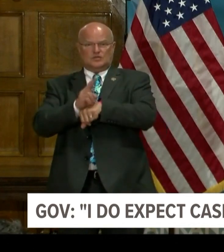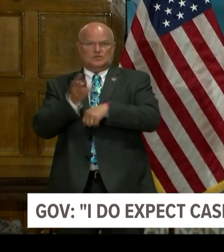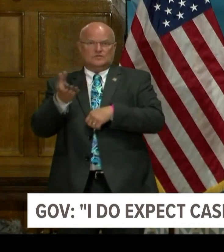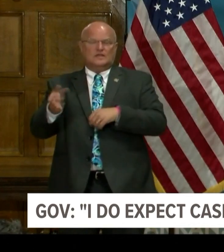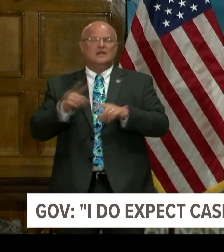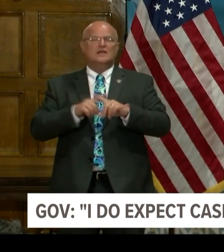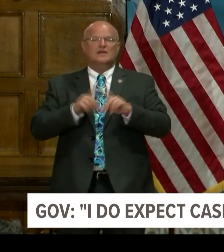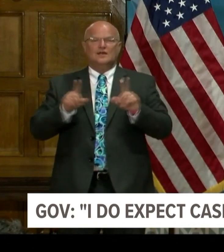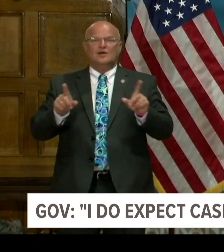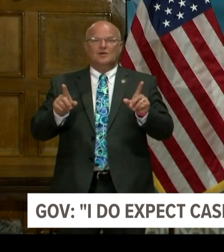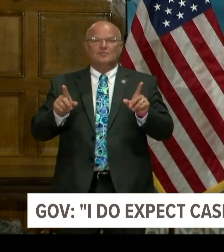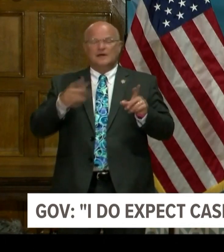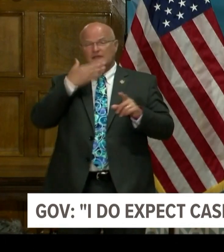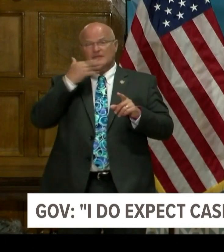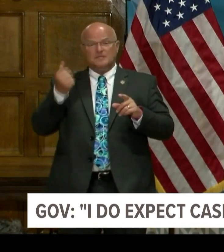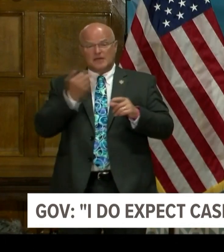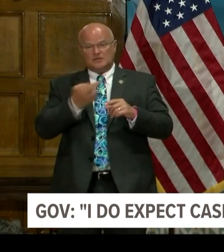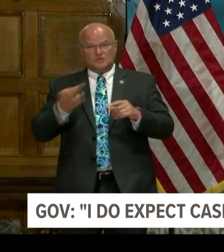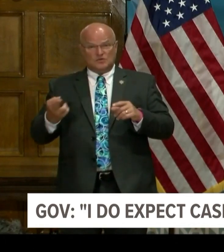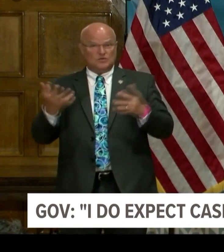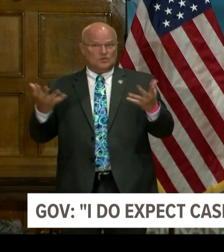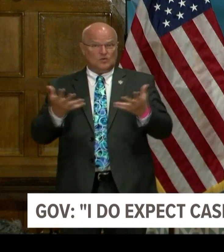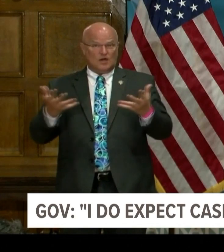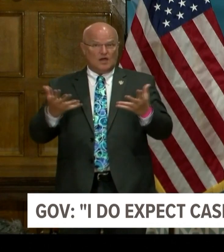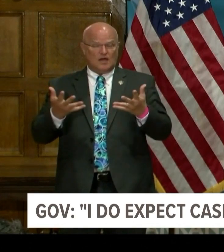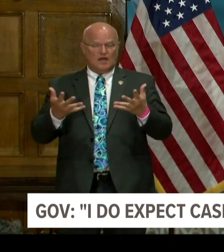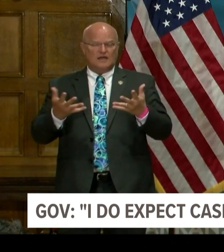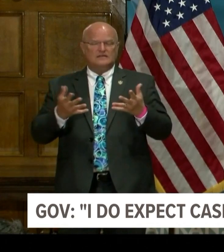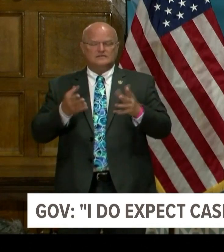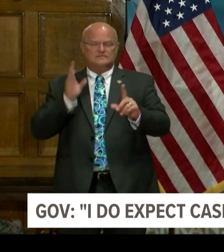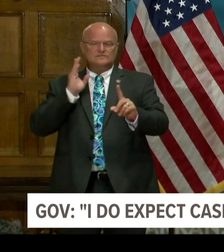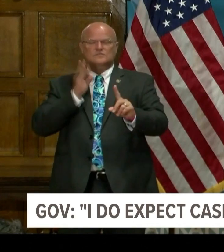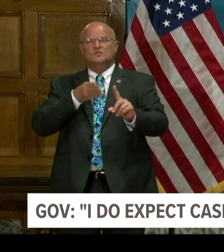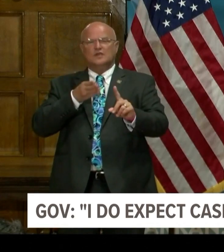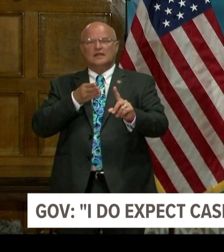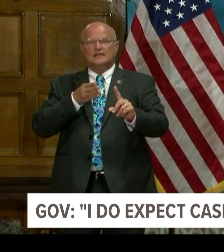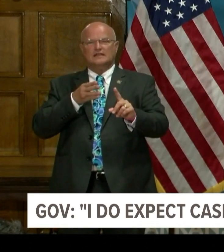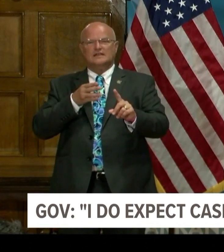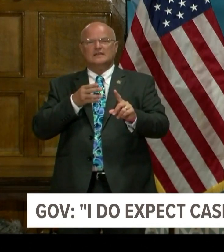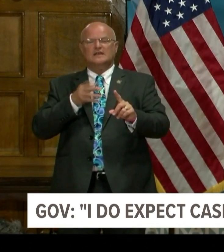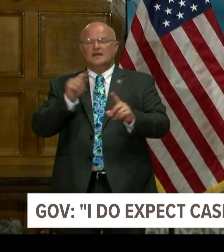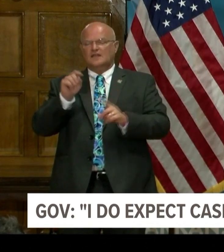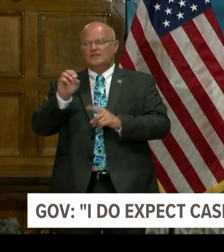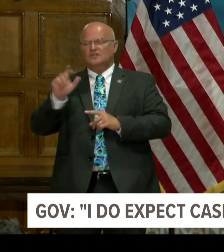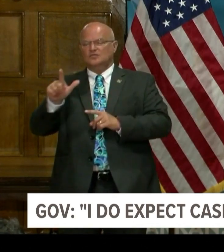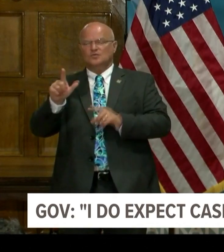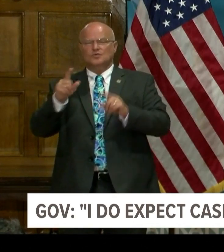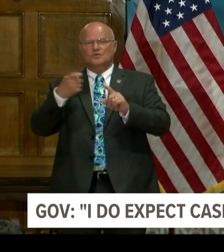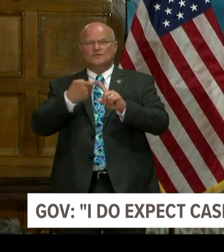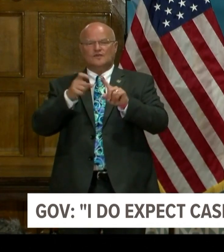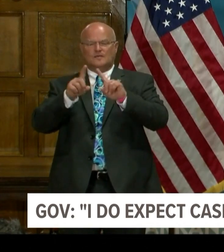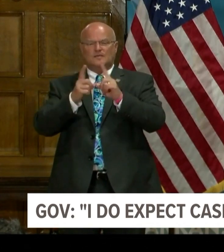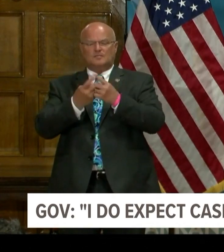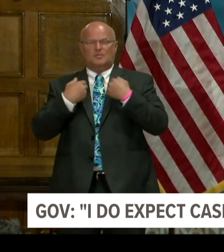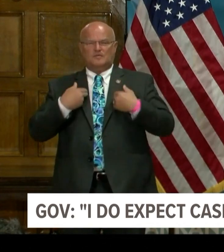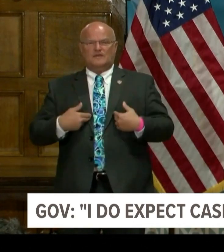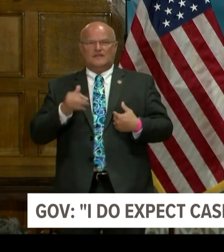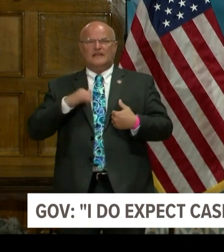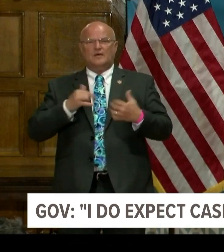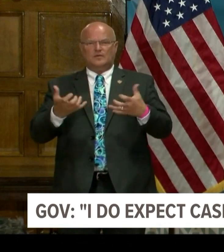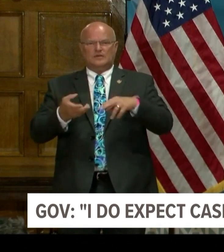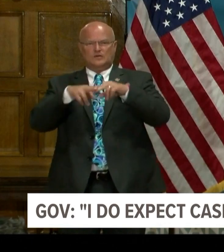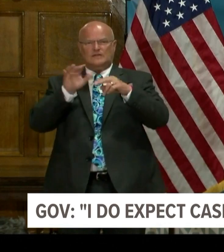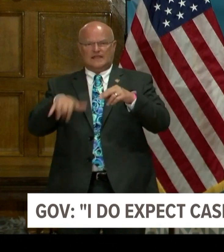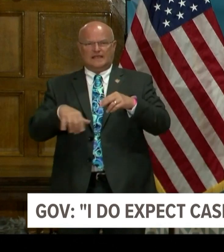there, but the best resource is what's directly the tool of the Department of Health, and that's what I want to